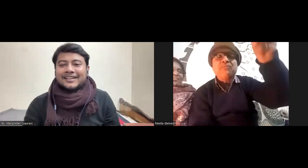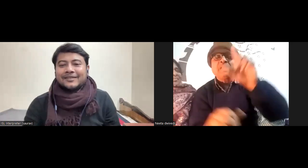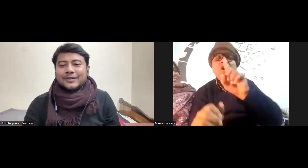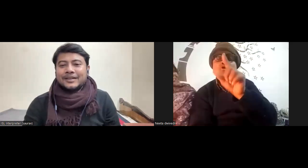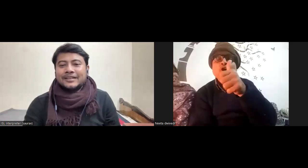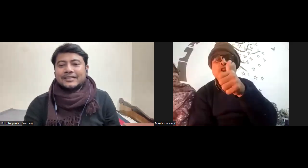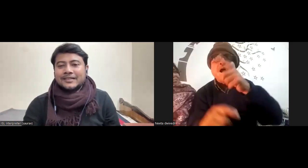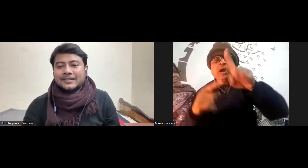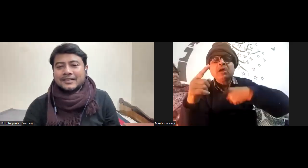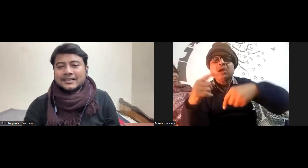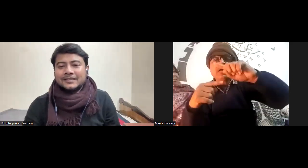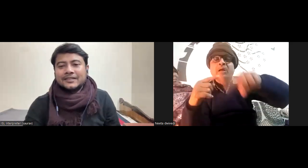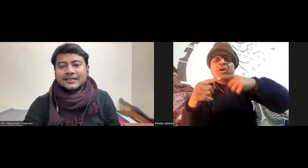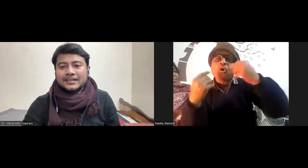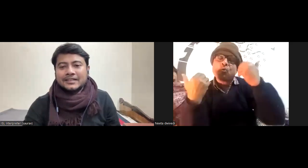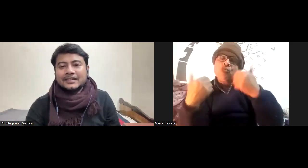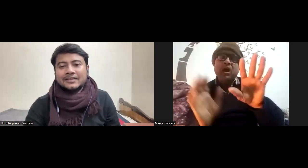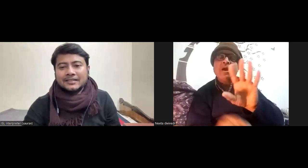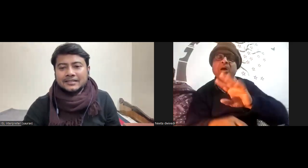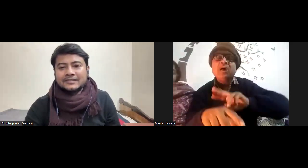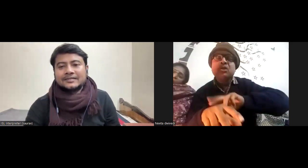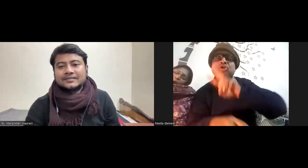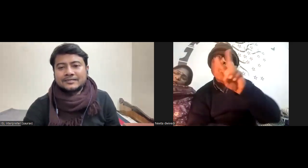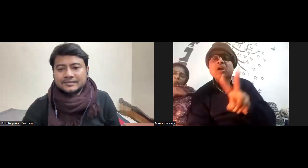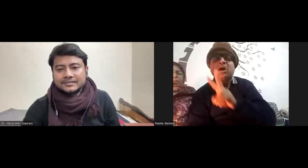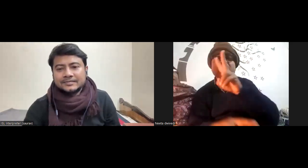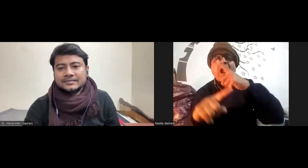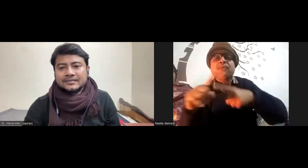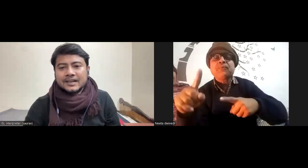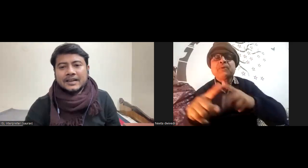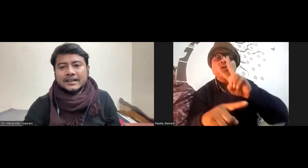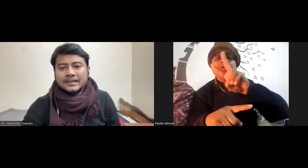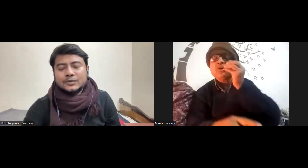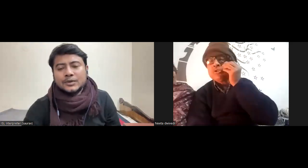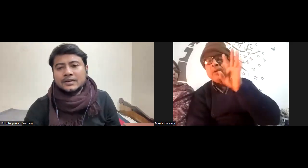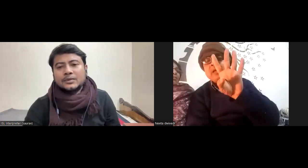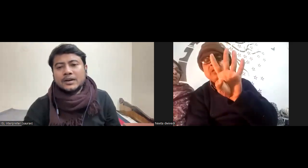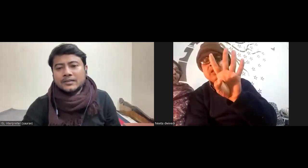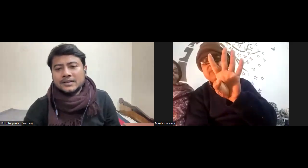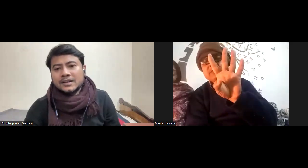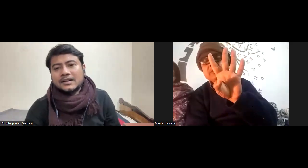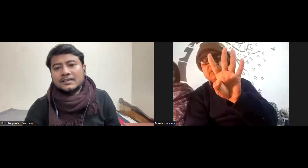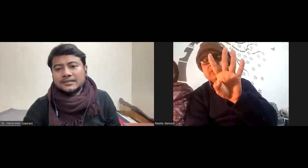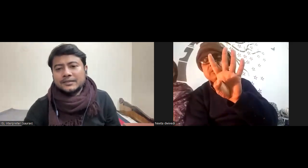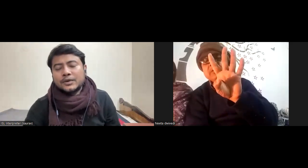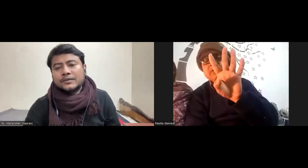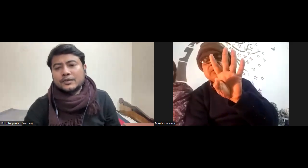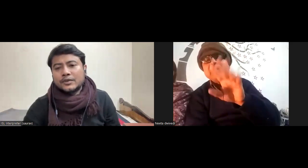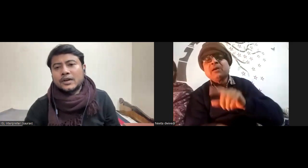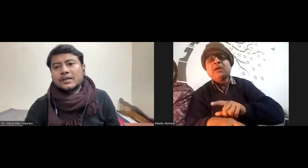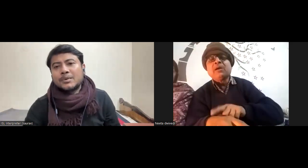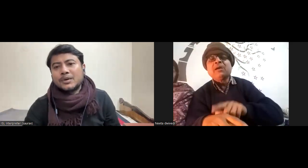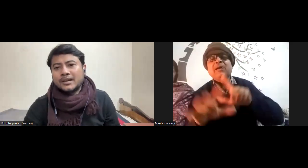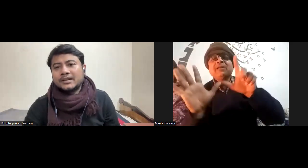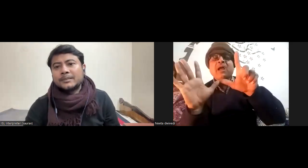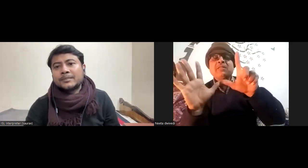When I'm doing Hare Krishna Mantra Madhuri, I'm doing 16 rounds. I take 2 hours and a half, four Yeah,